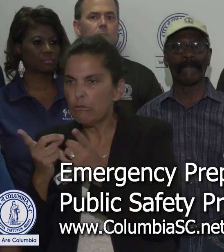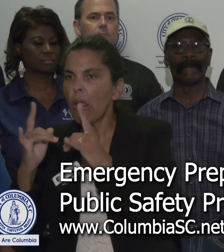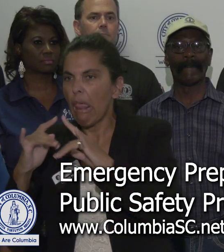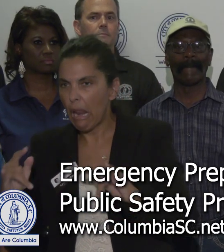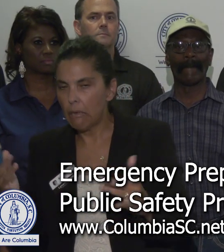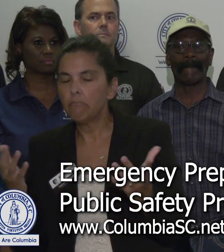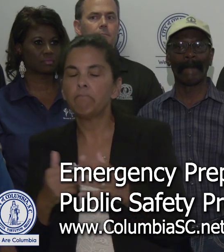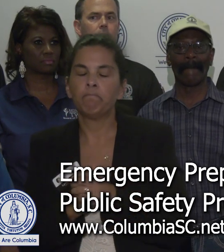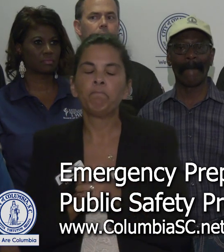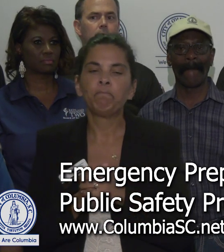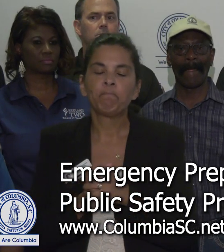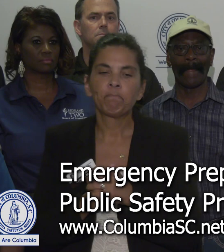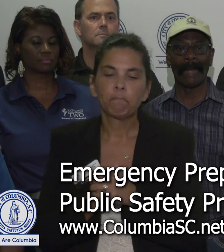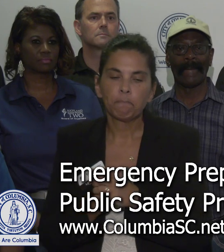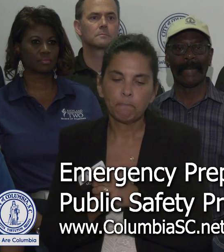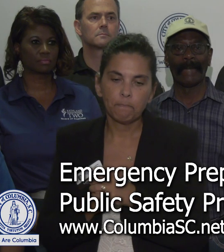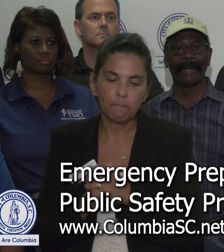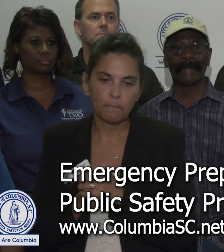to do so.